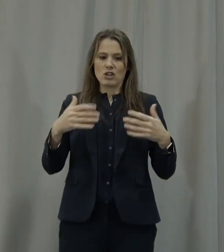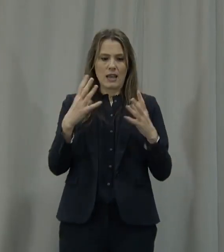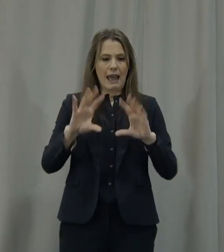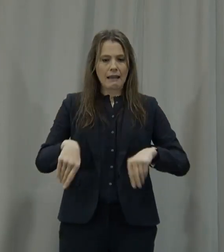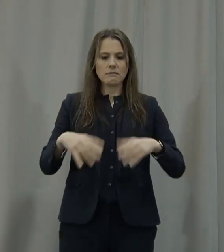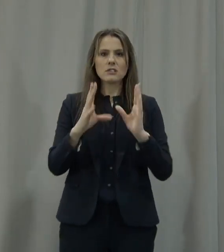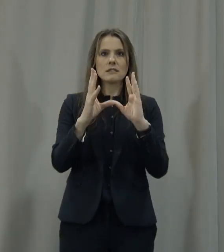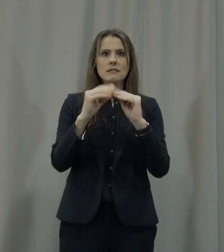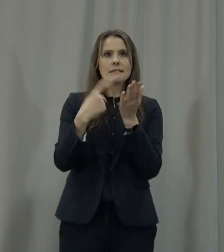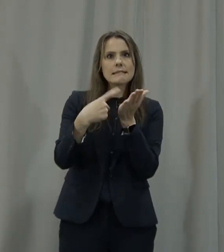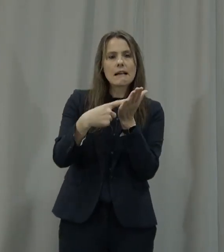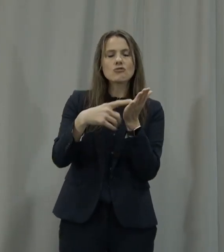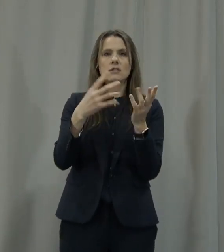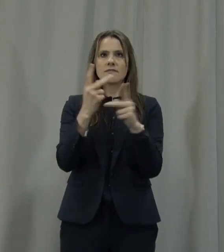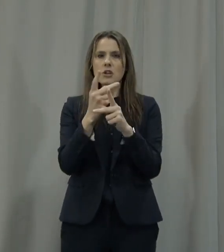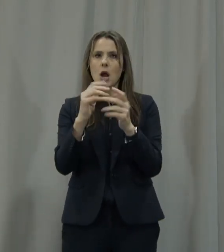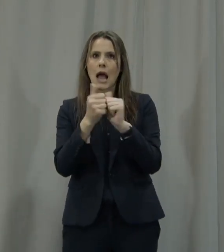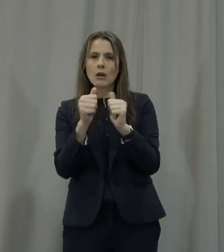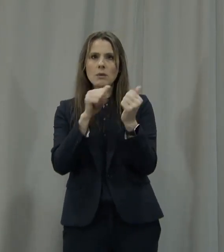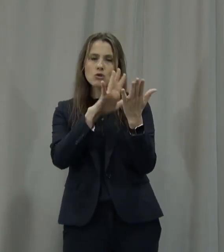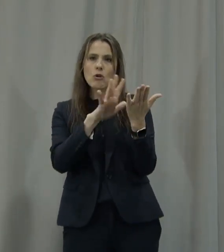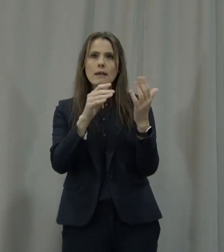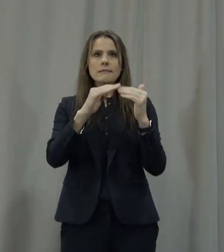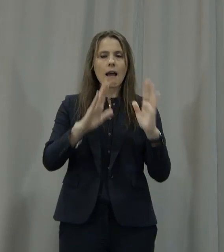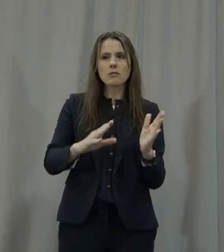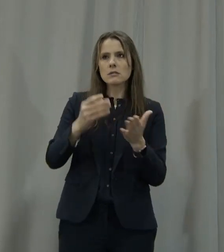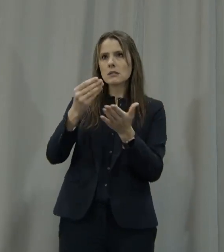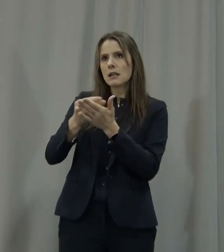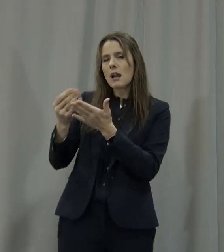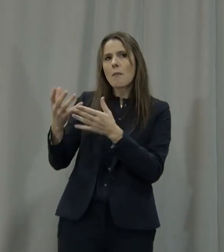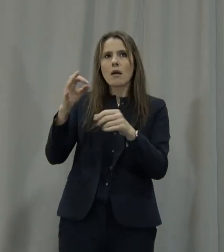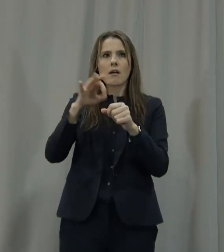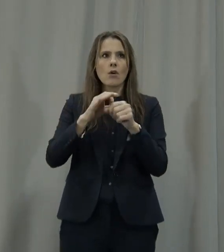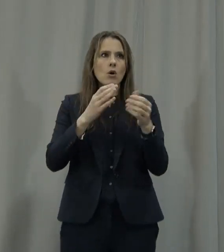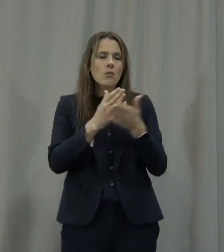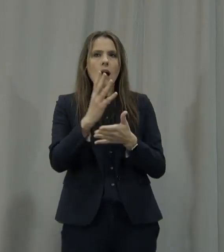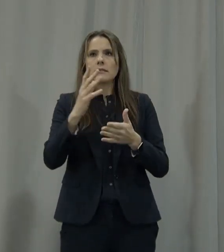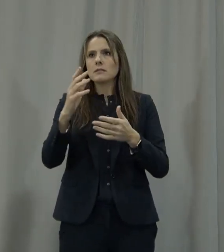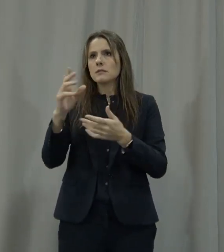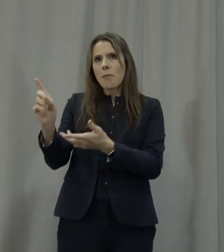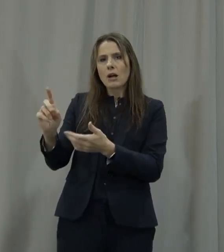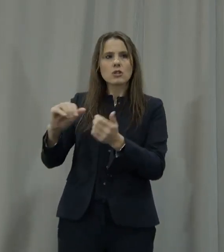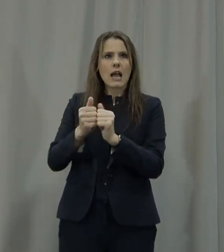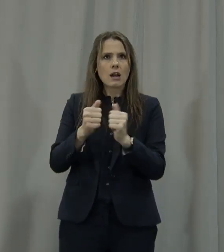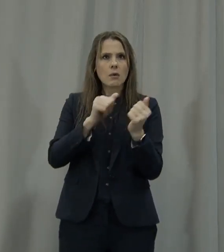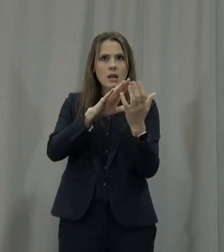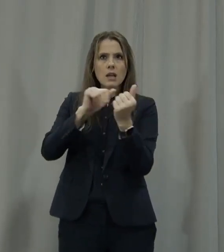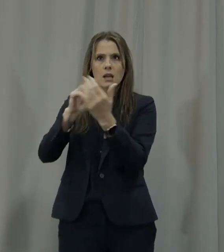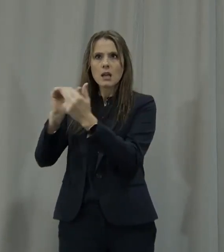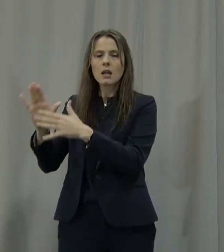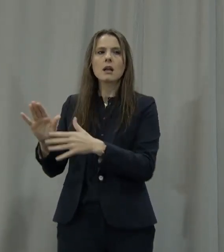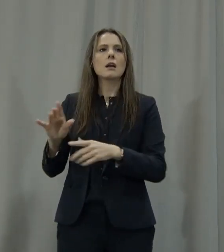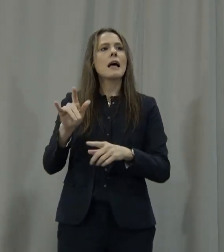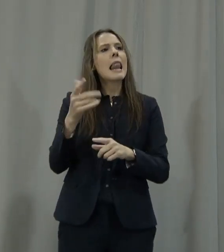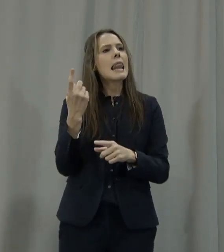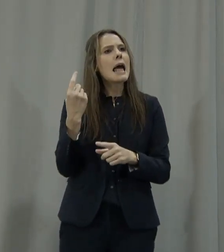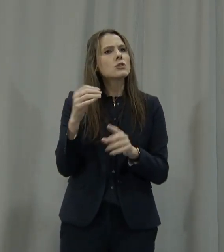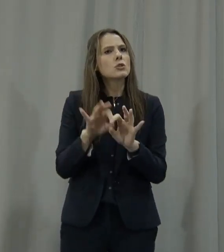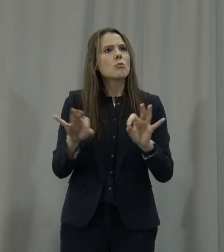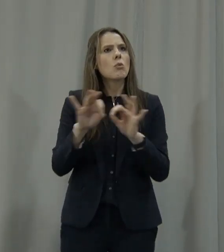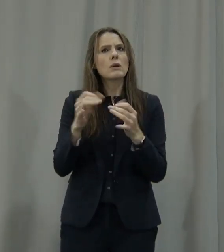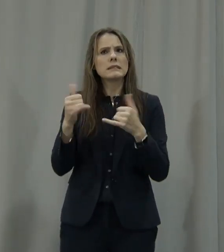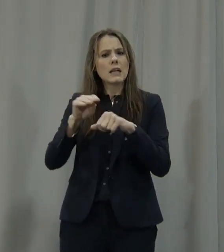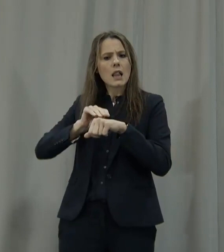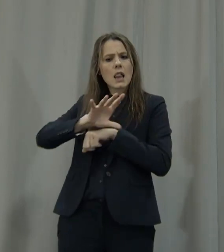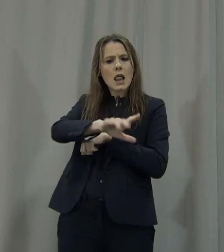health, housing, economics. We also discussed voting rights and democracy. It's important that we talk about what we did last year because people say, well,